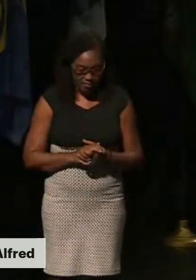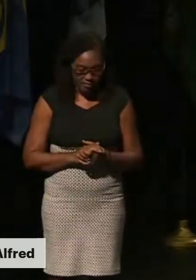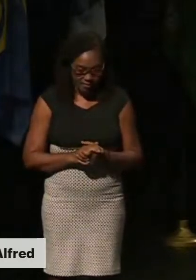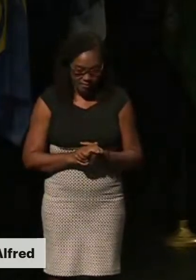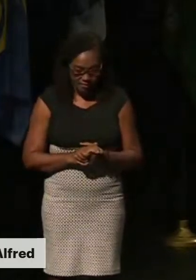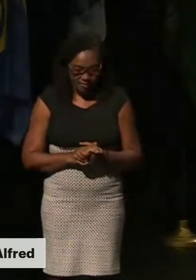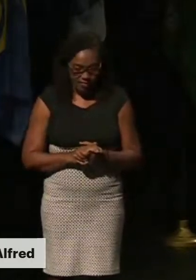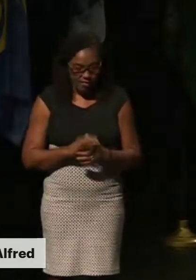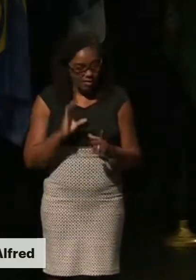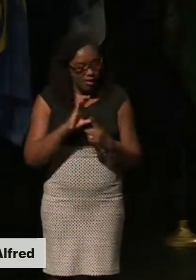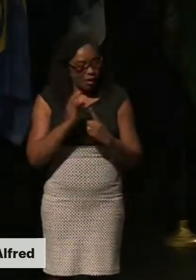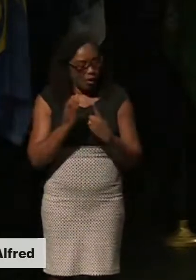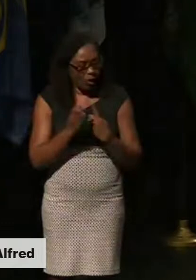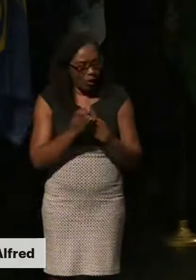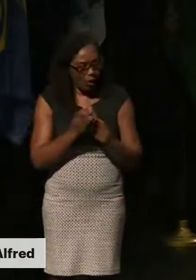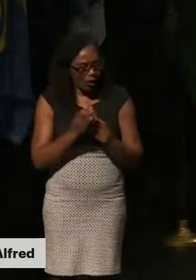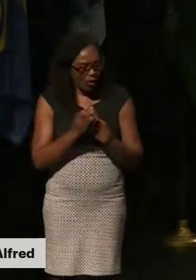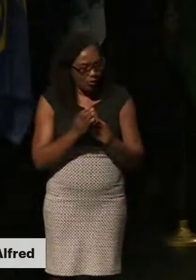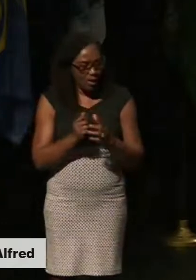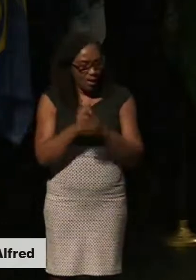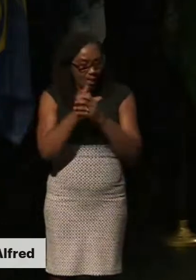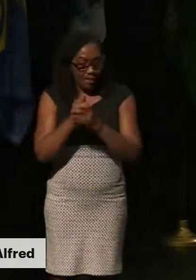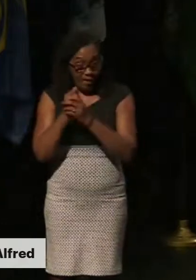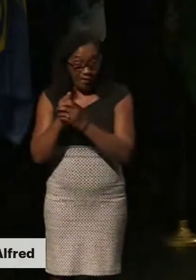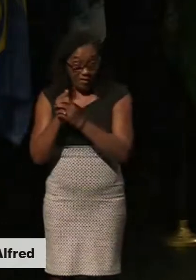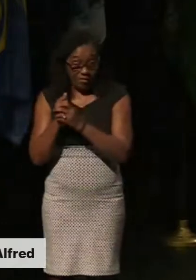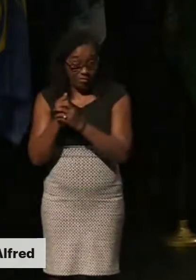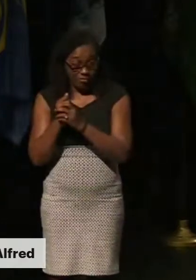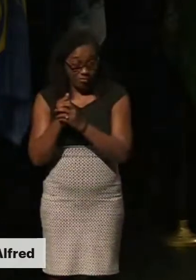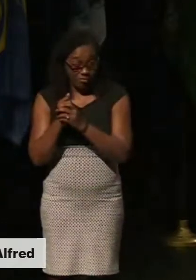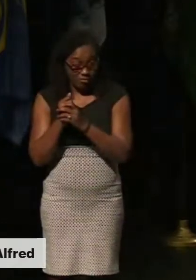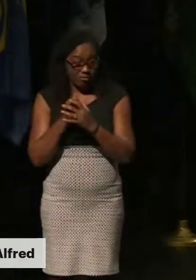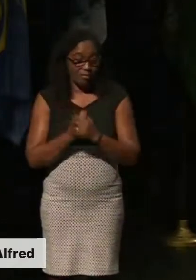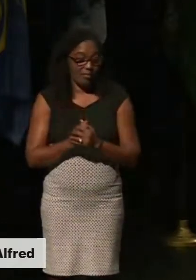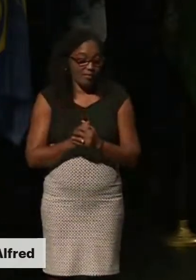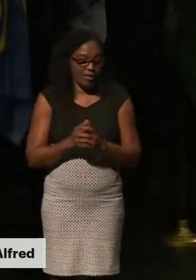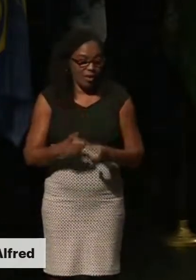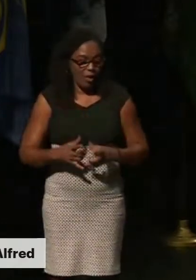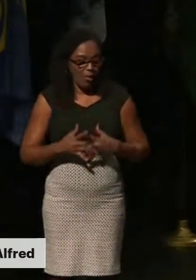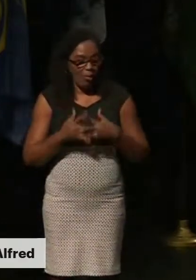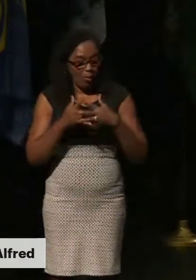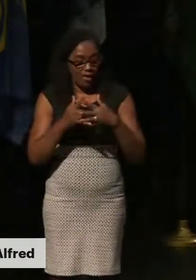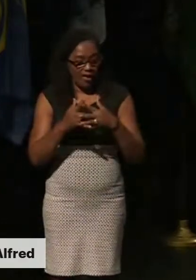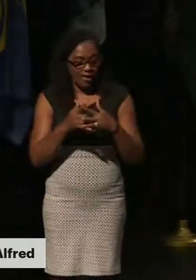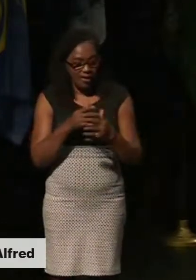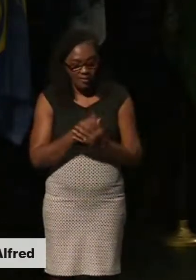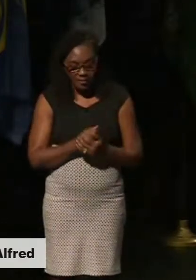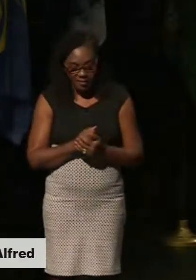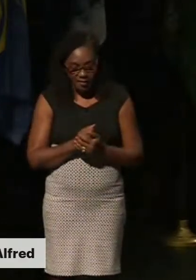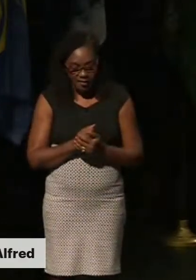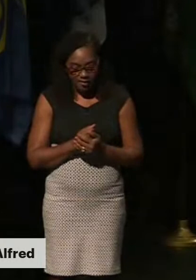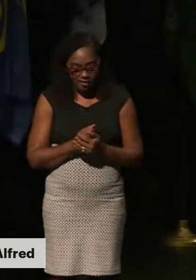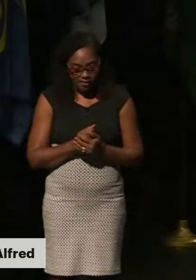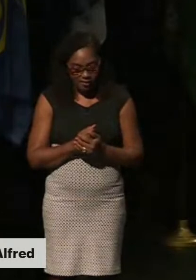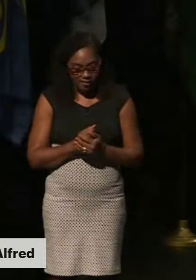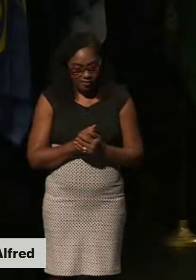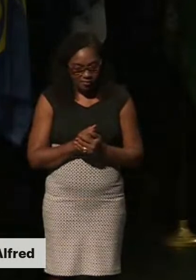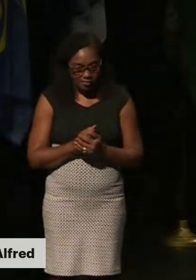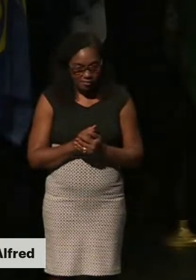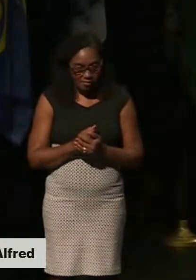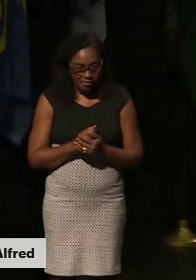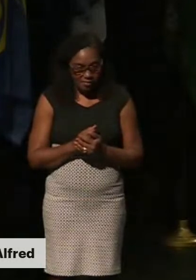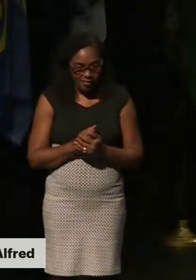As a cultural activist, she was awarded the Public Service Medal of Merit Gold in